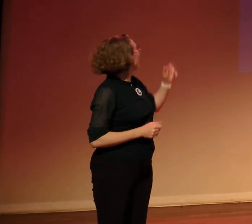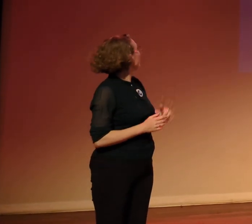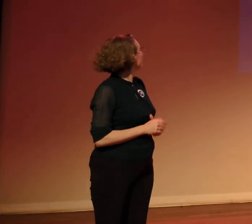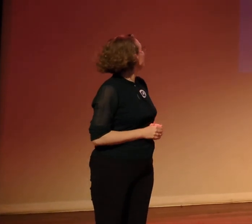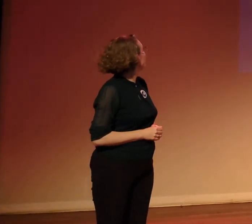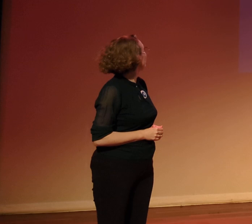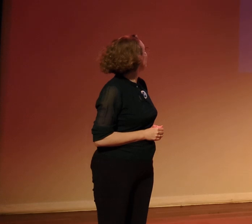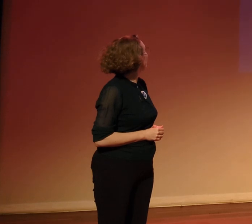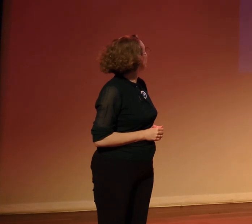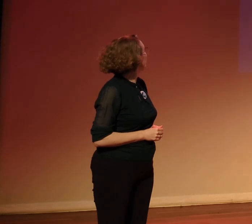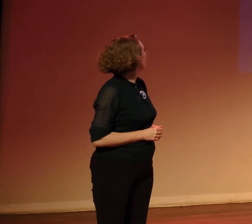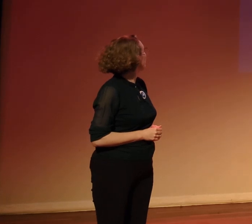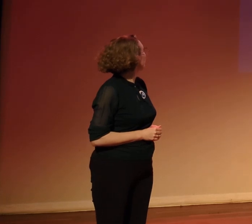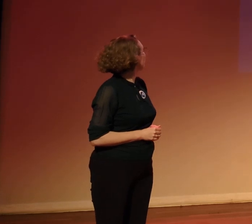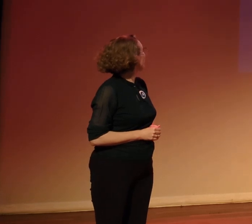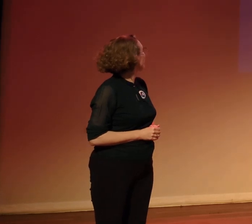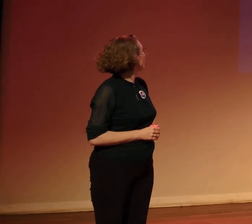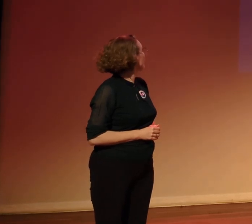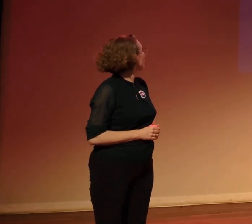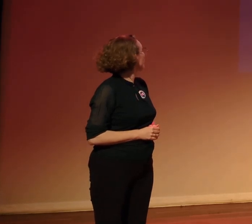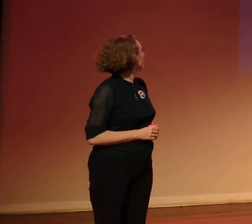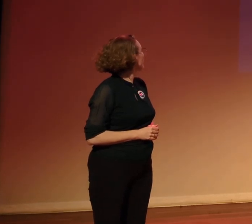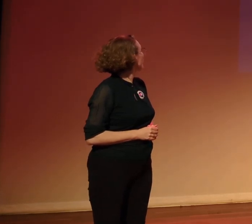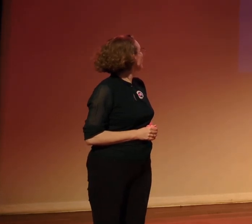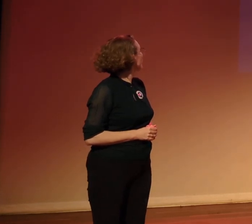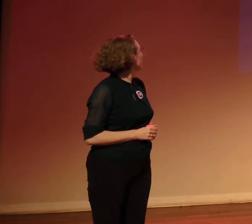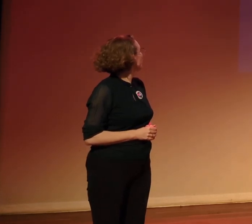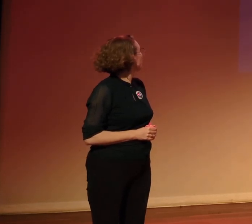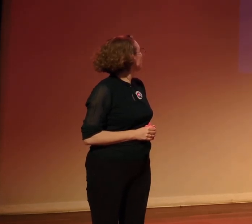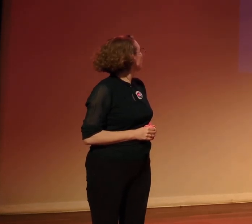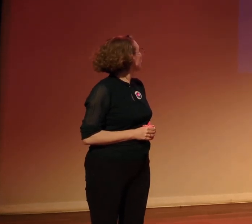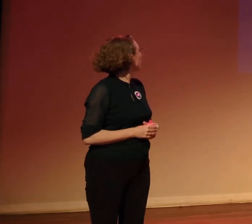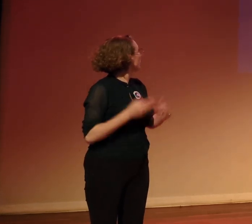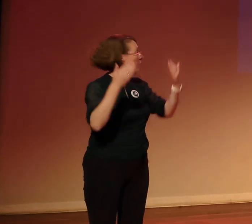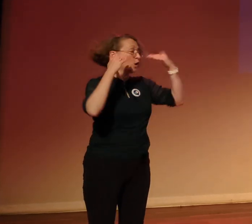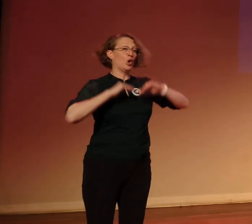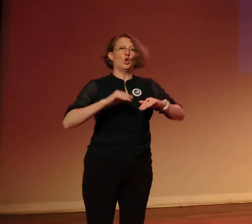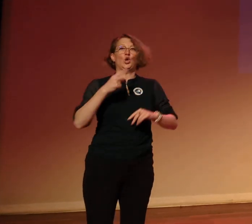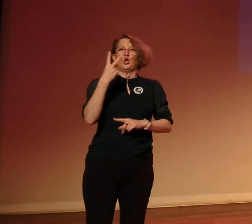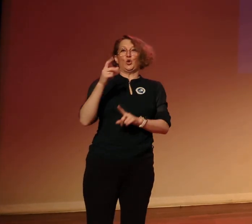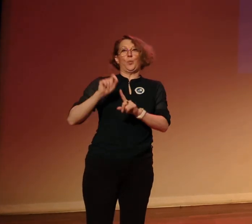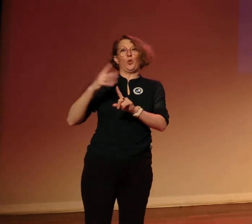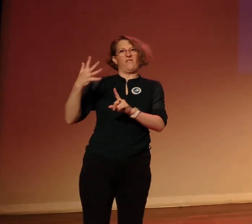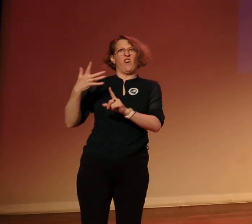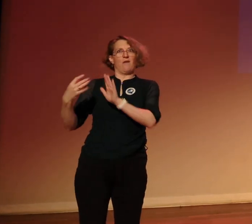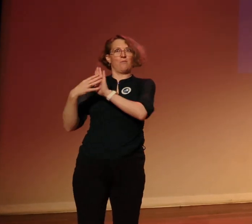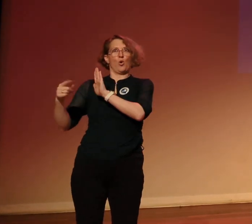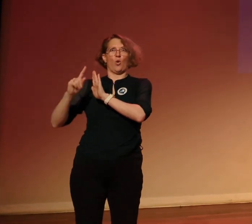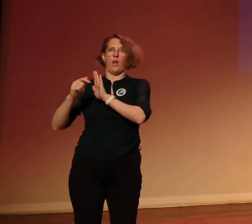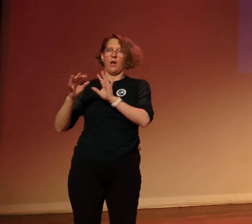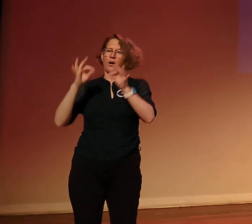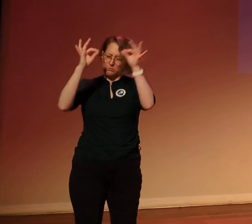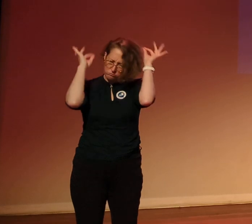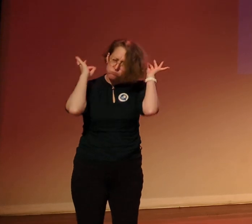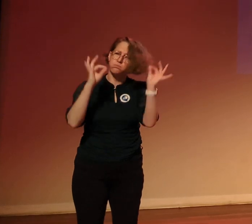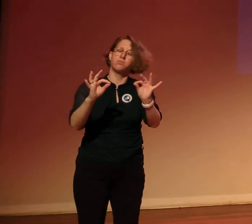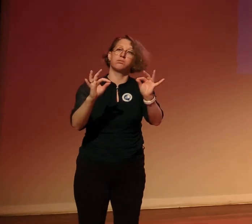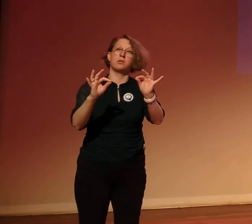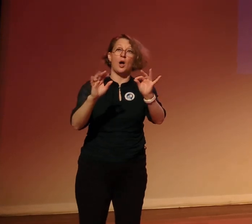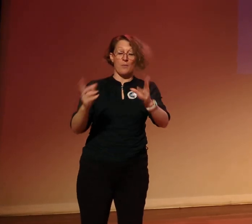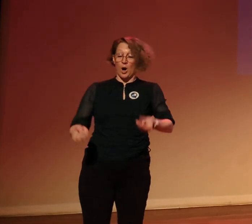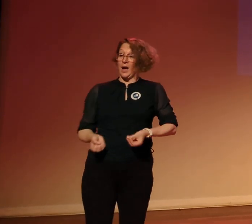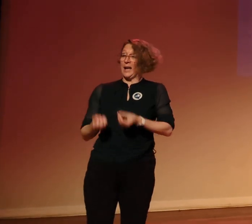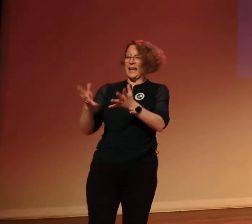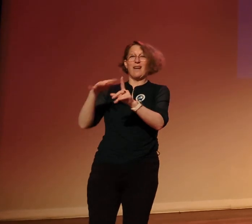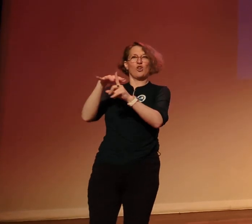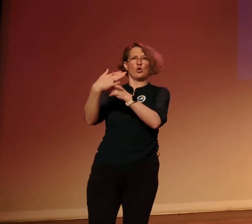And then, interestingly, 2.5 was my most accurate model, and then when I gave it context, it actually got worse.